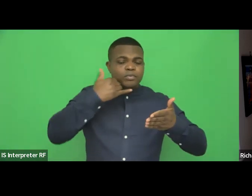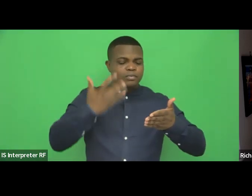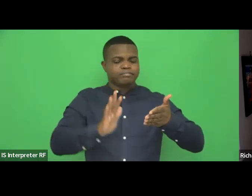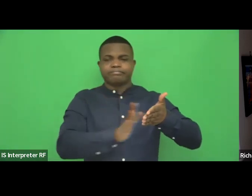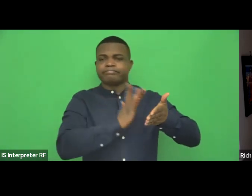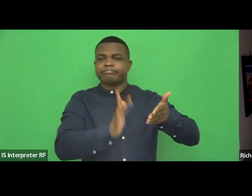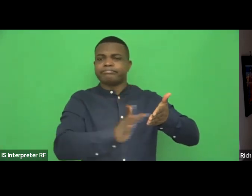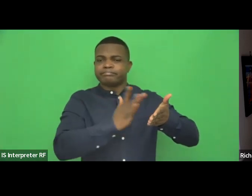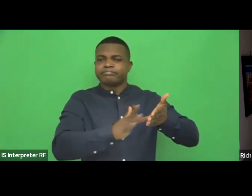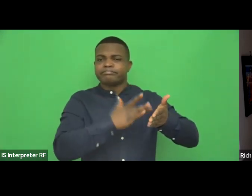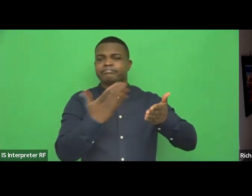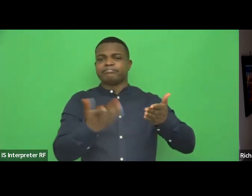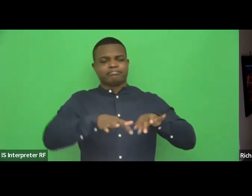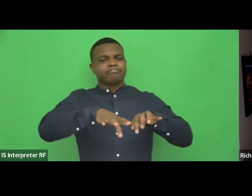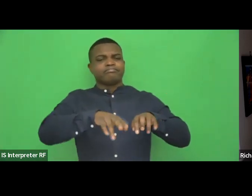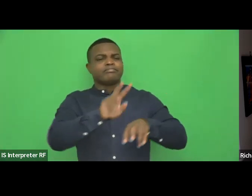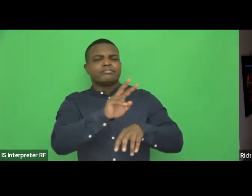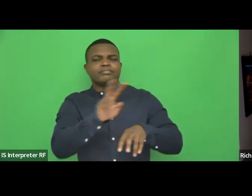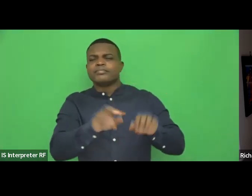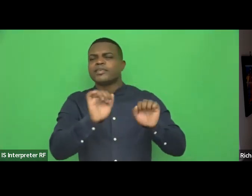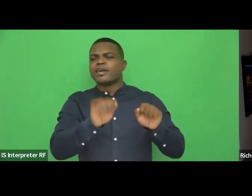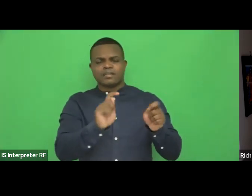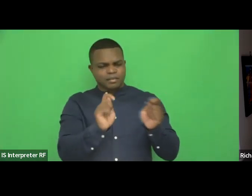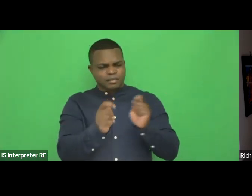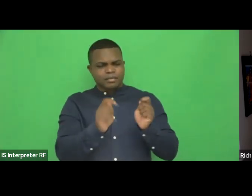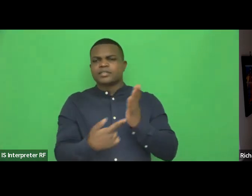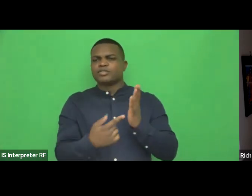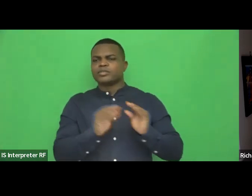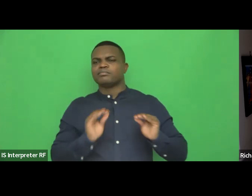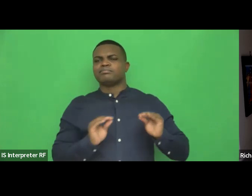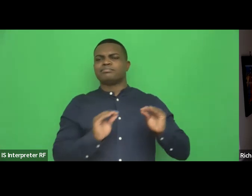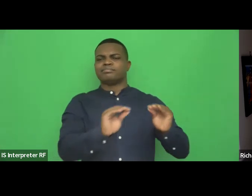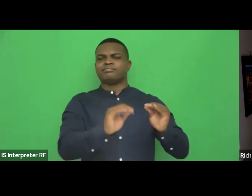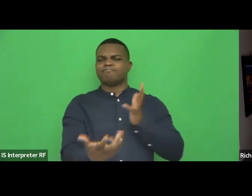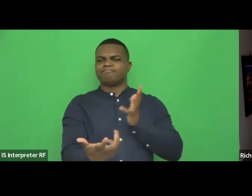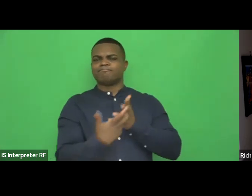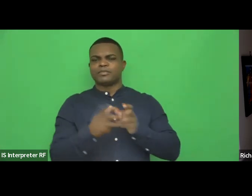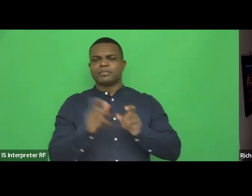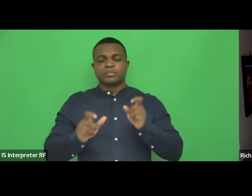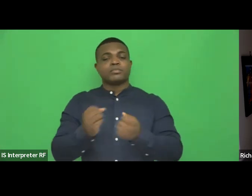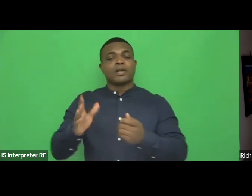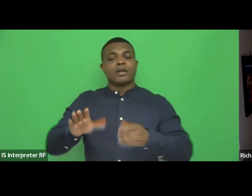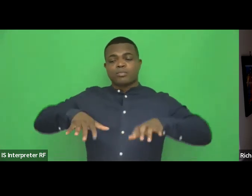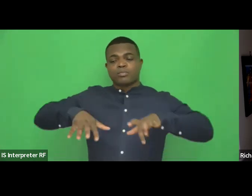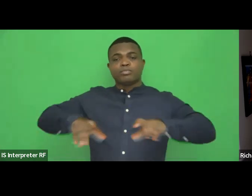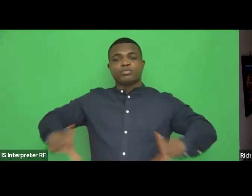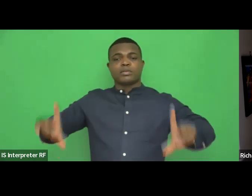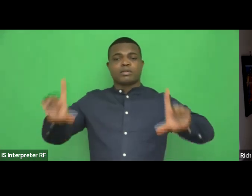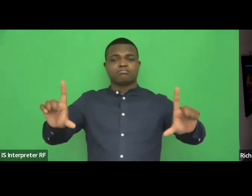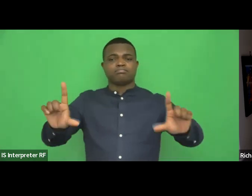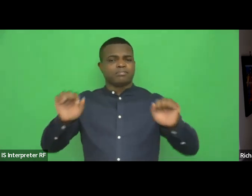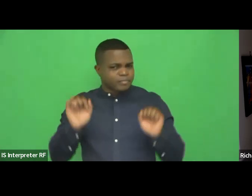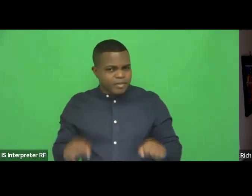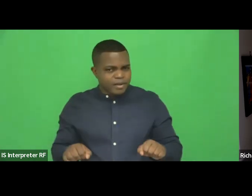displays. We may be reading in the office, at home, outside in the sunshine, or on an airplane with the lights turned